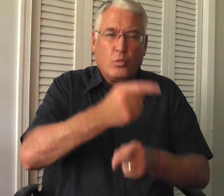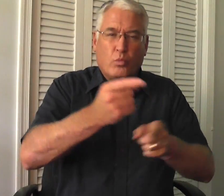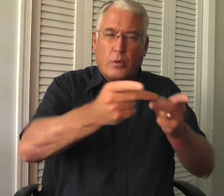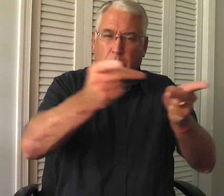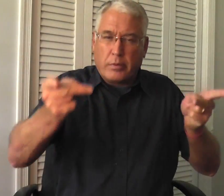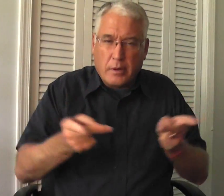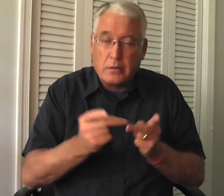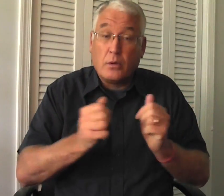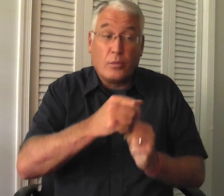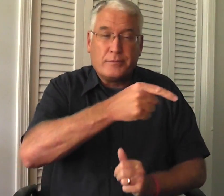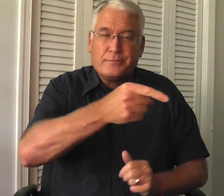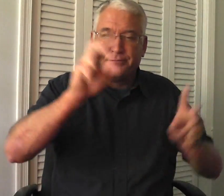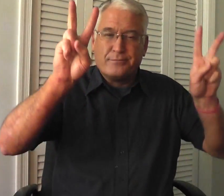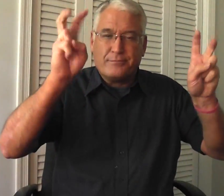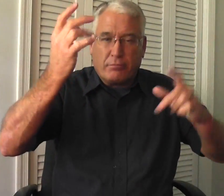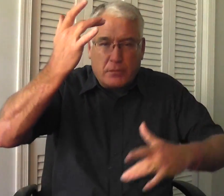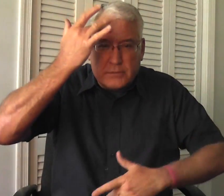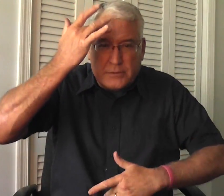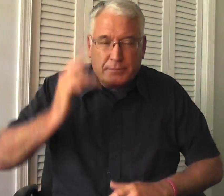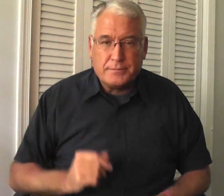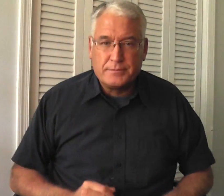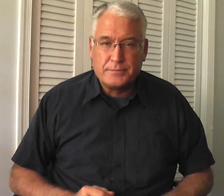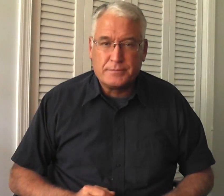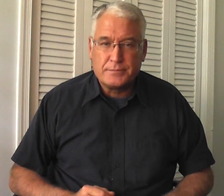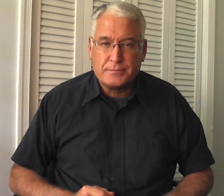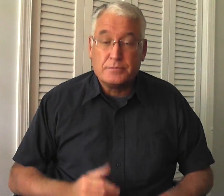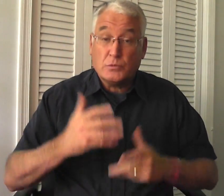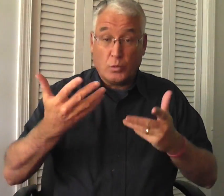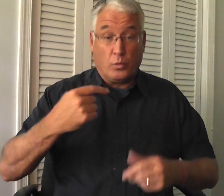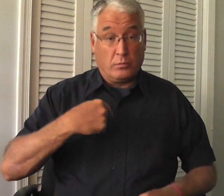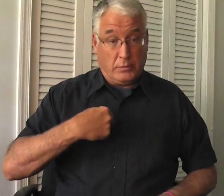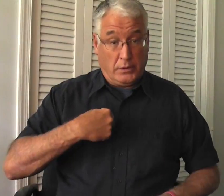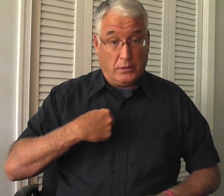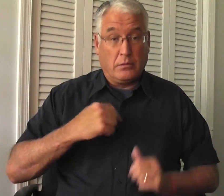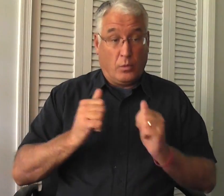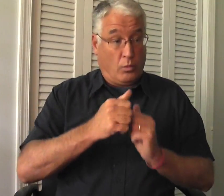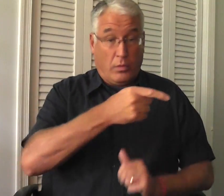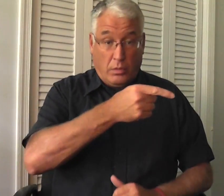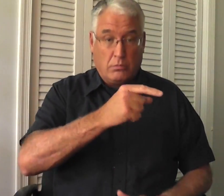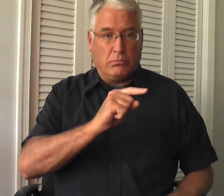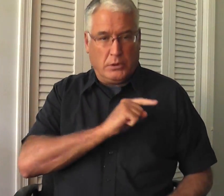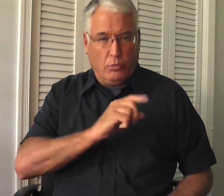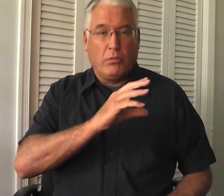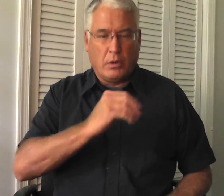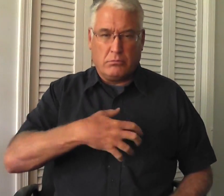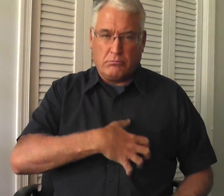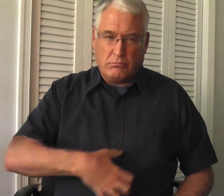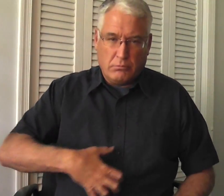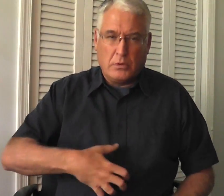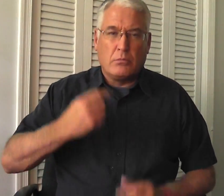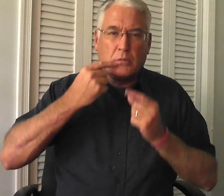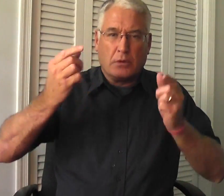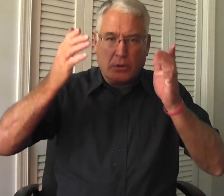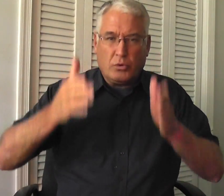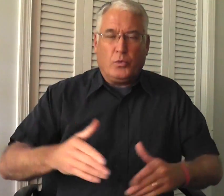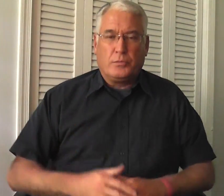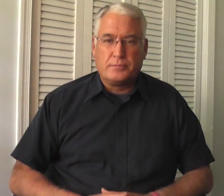am a doctor here. I am at this place to heal the sick. I am with the guilty, the